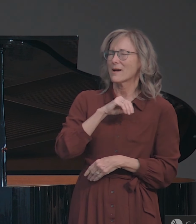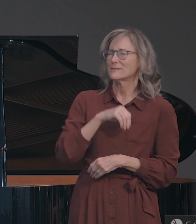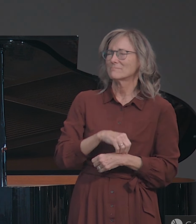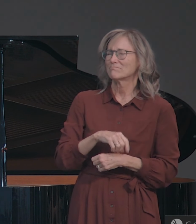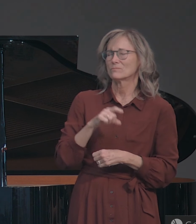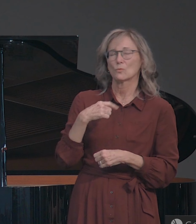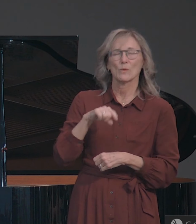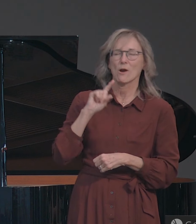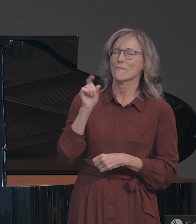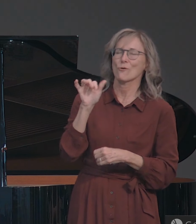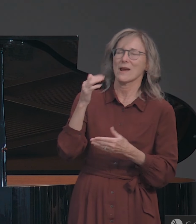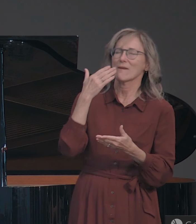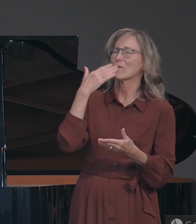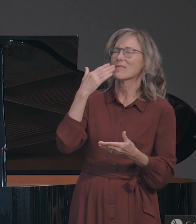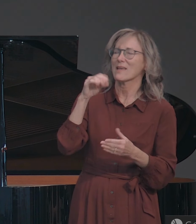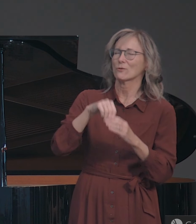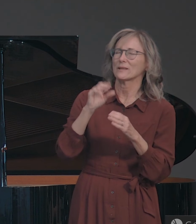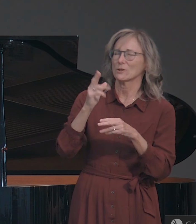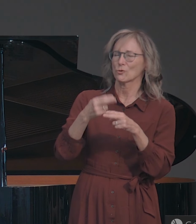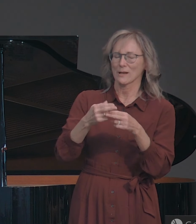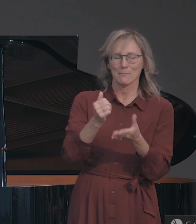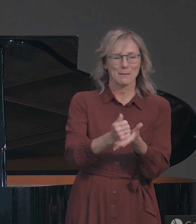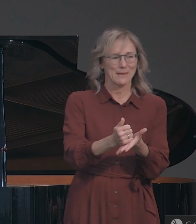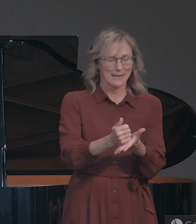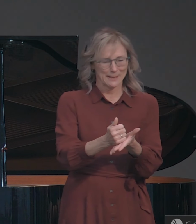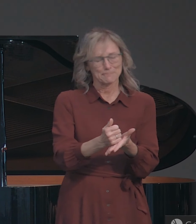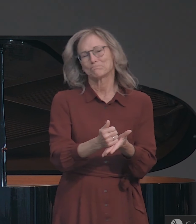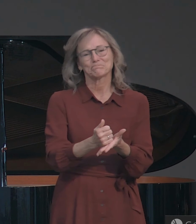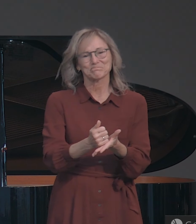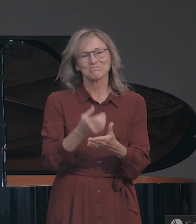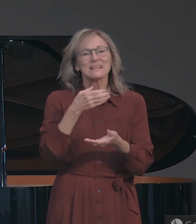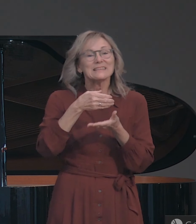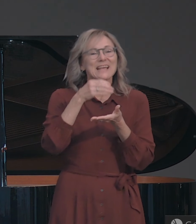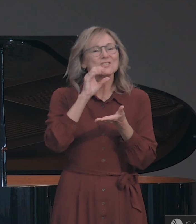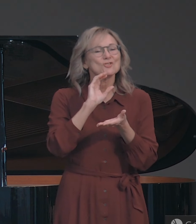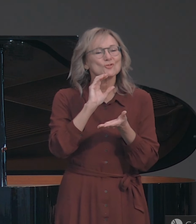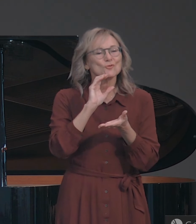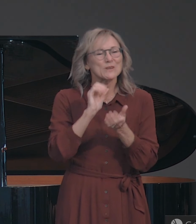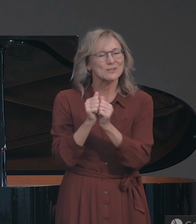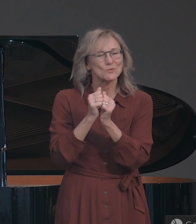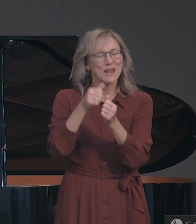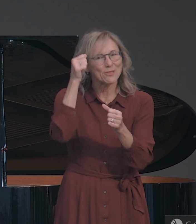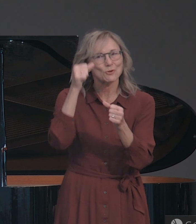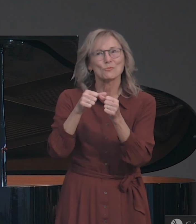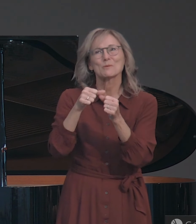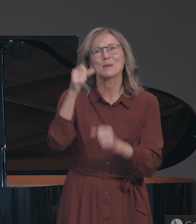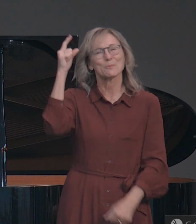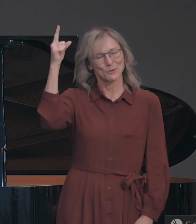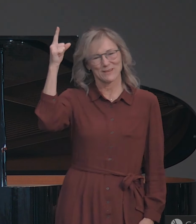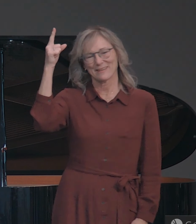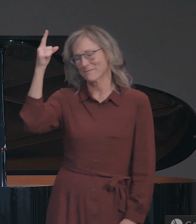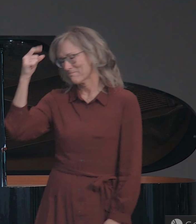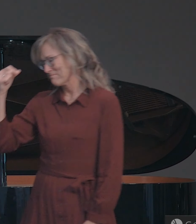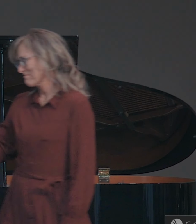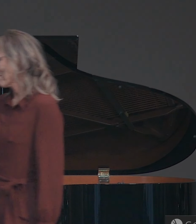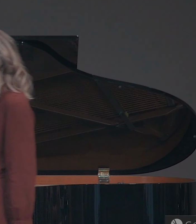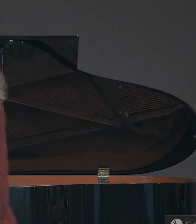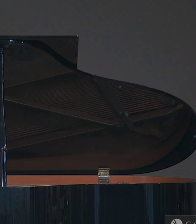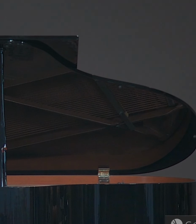eternally grateful, Lord, and in your name, amen. Amen. Let's drink together in remembrance of him.